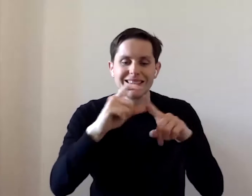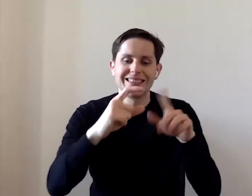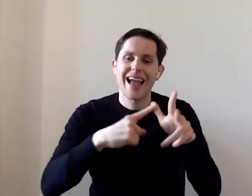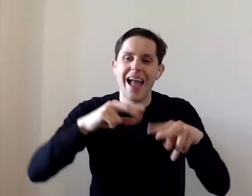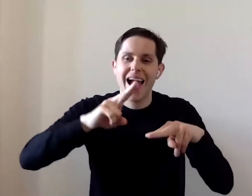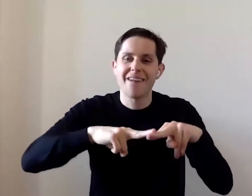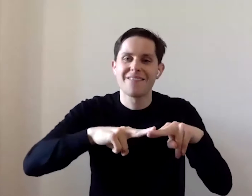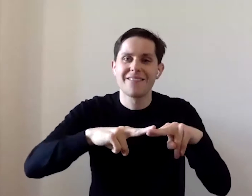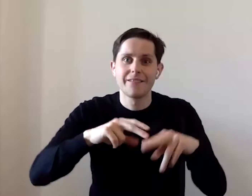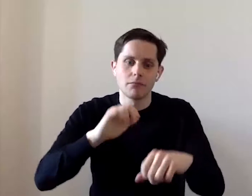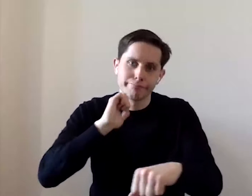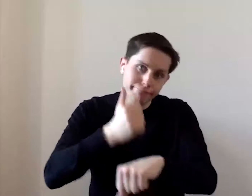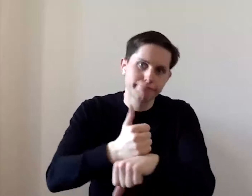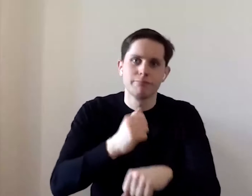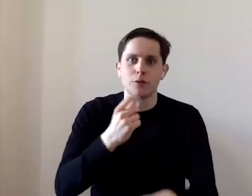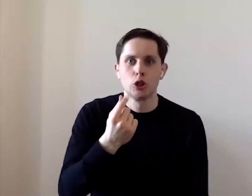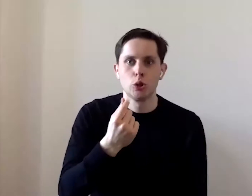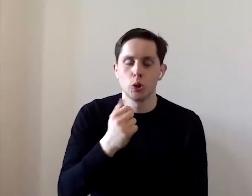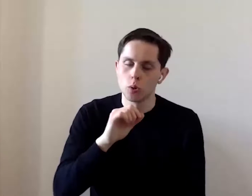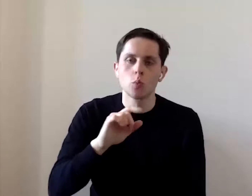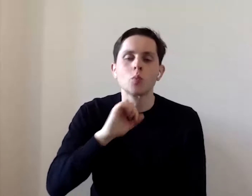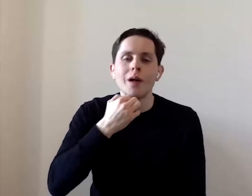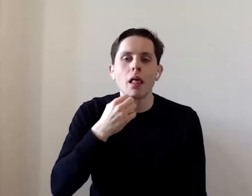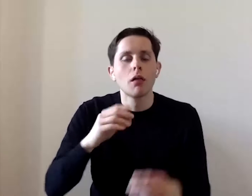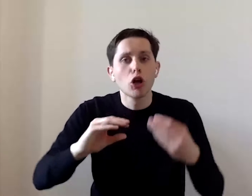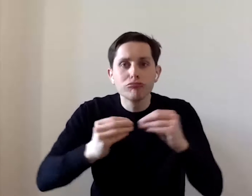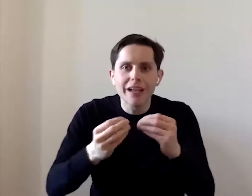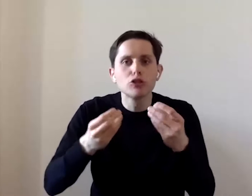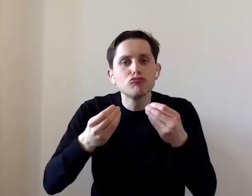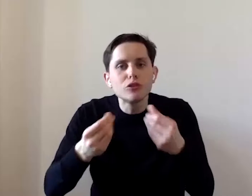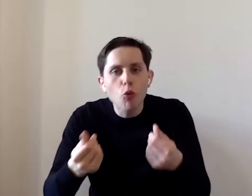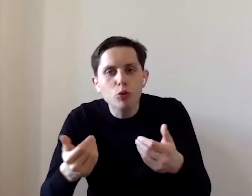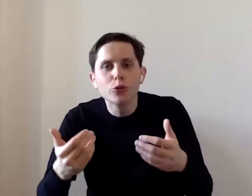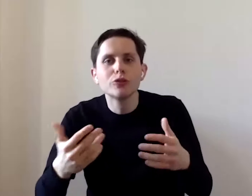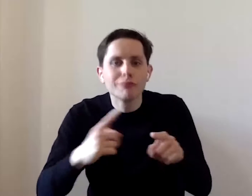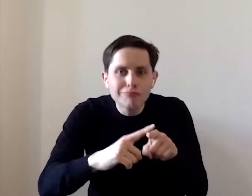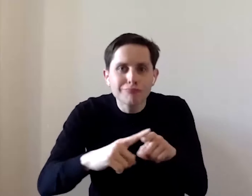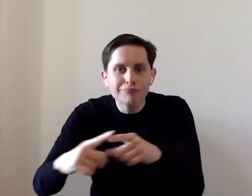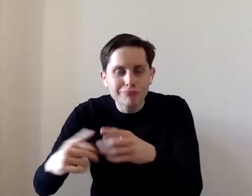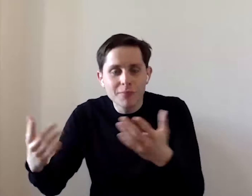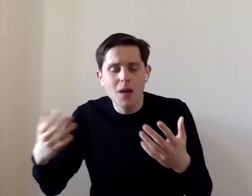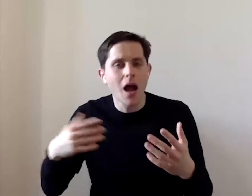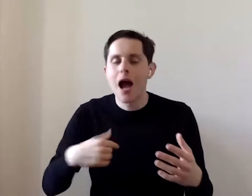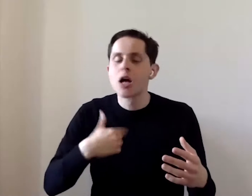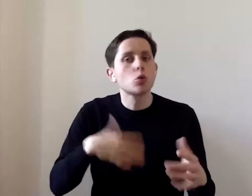in BSL. I mean, obviously, Deaf Architectural Front will be creating some resources that will be